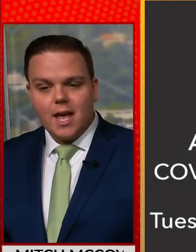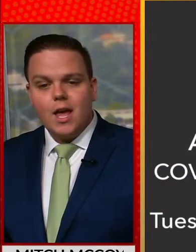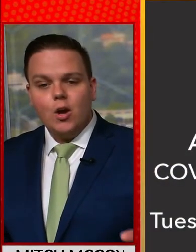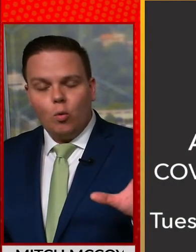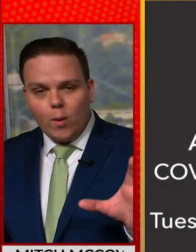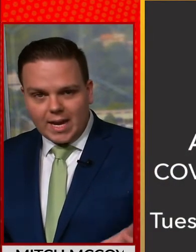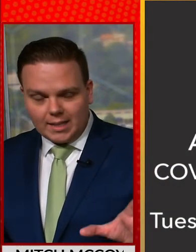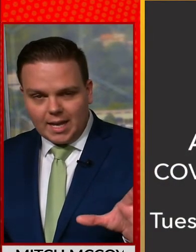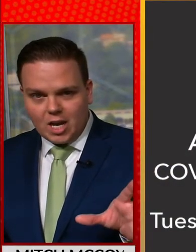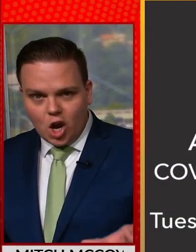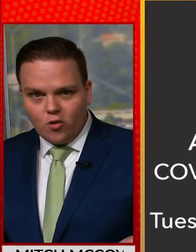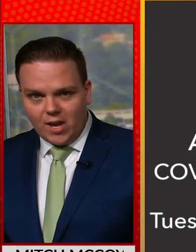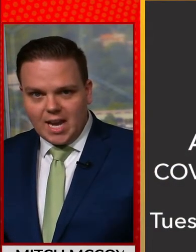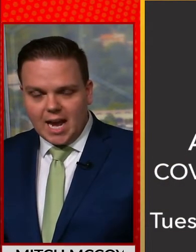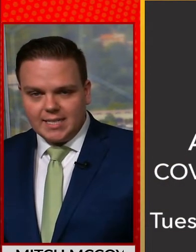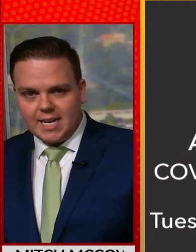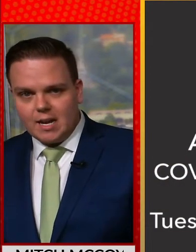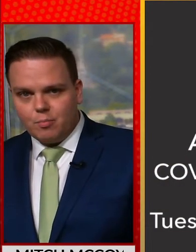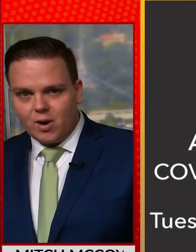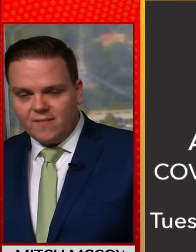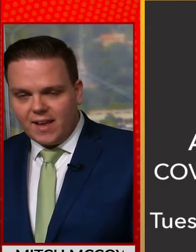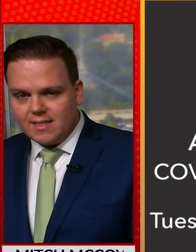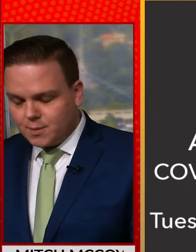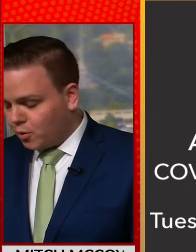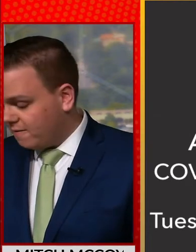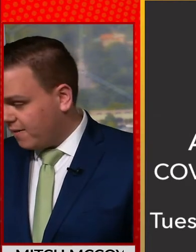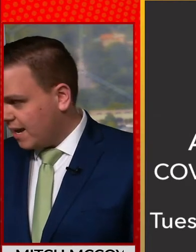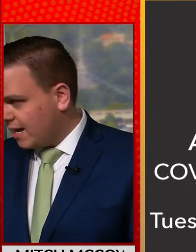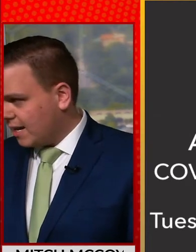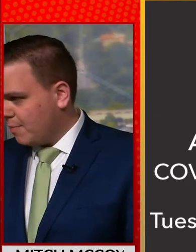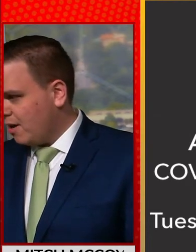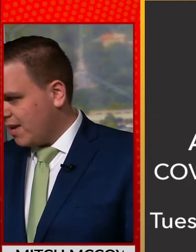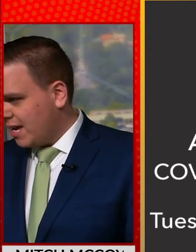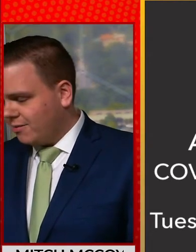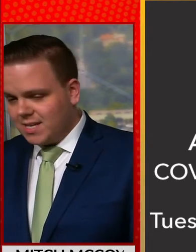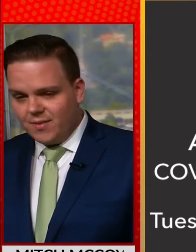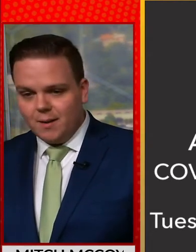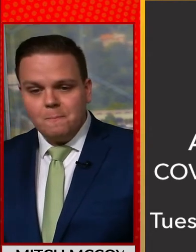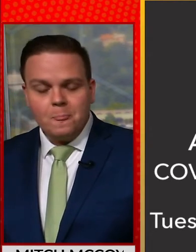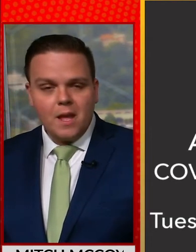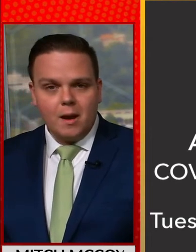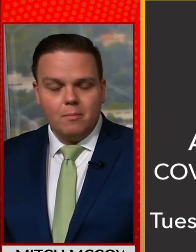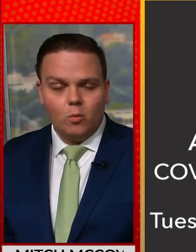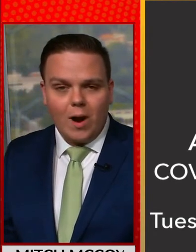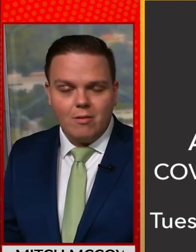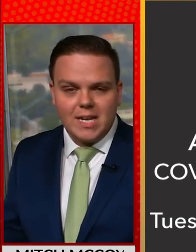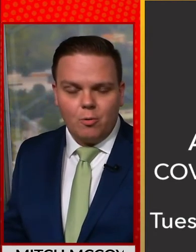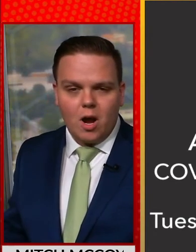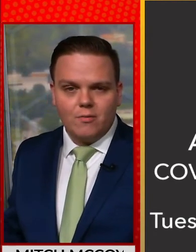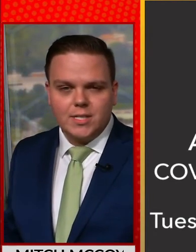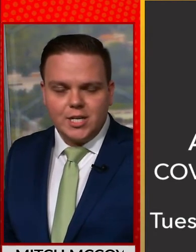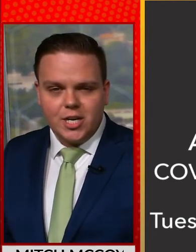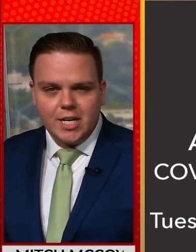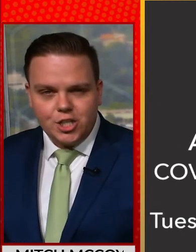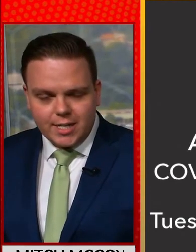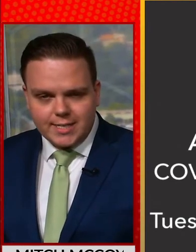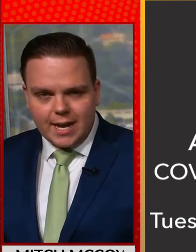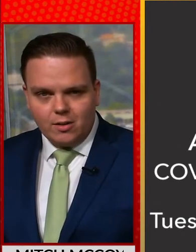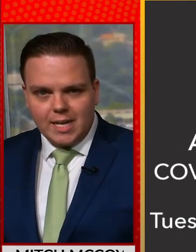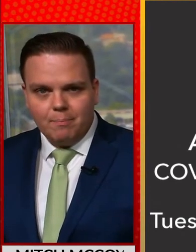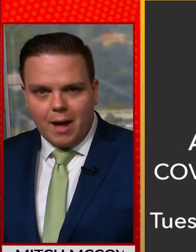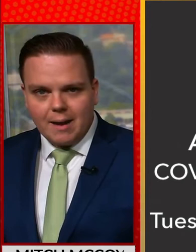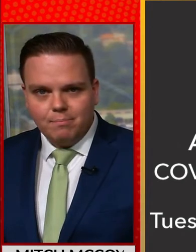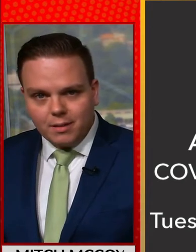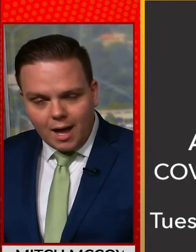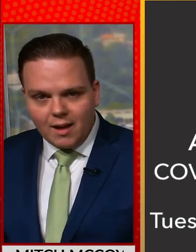Hutchinson's weekly COVID-19 briefing. This briefing coming on the heels of a roundtable conversation he just